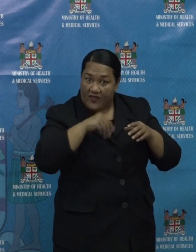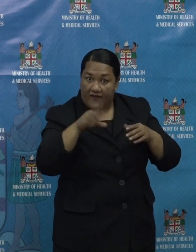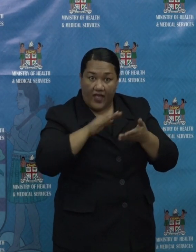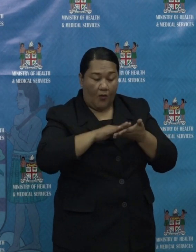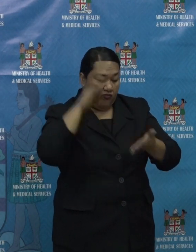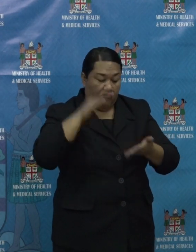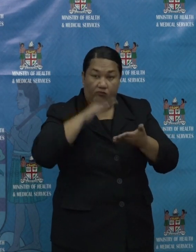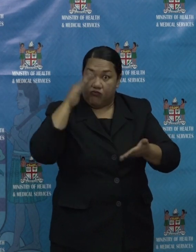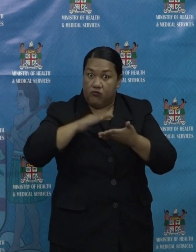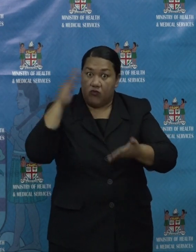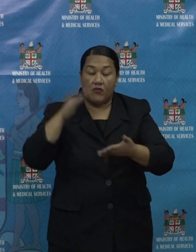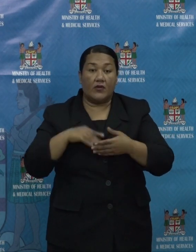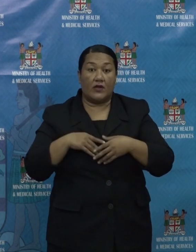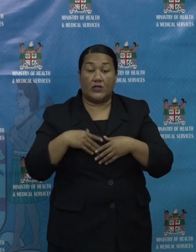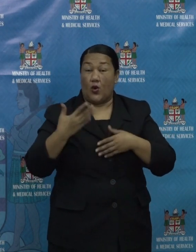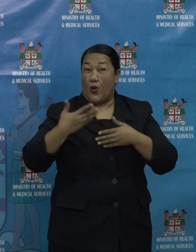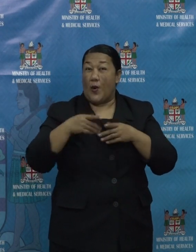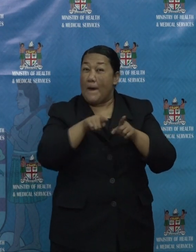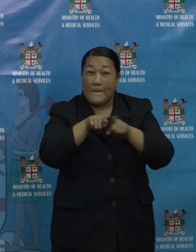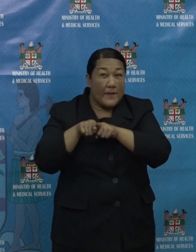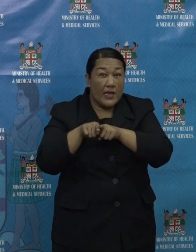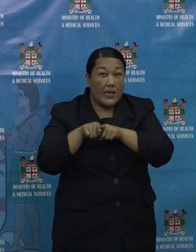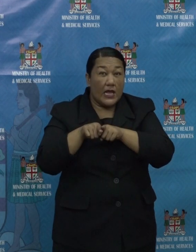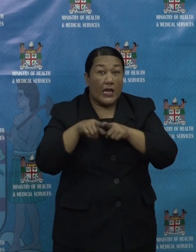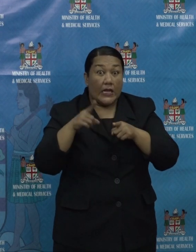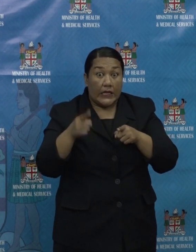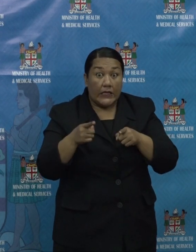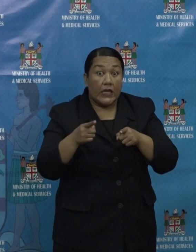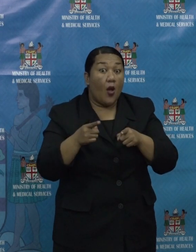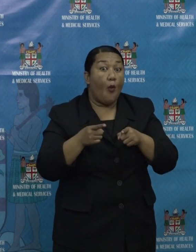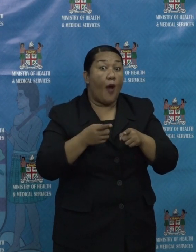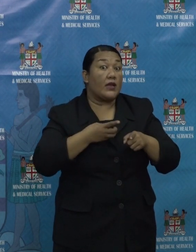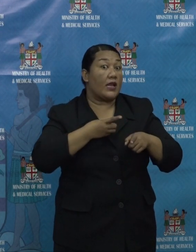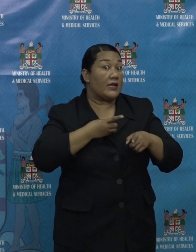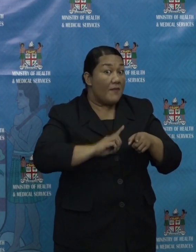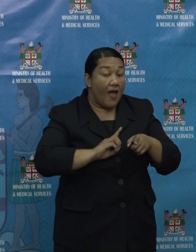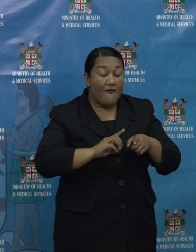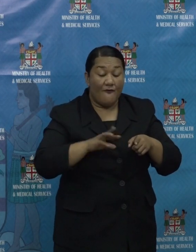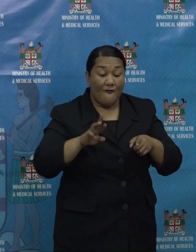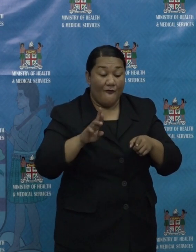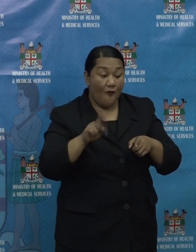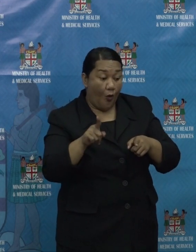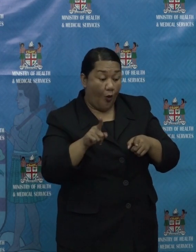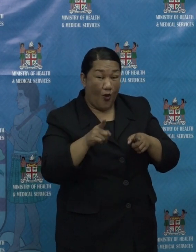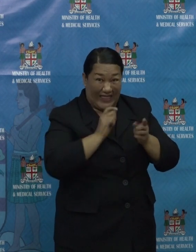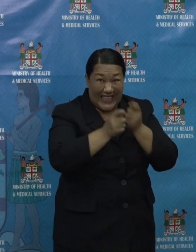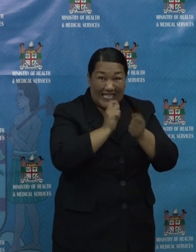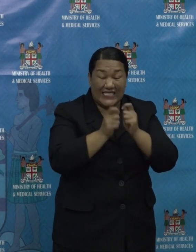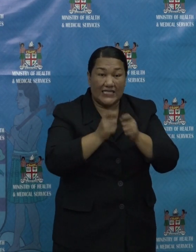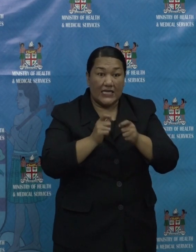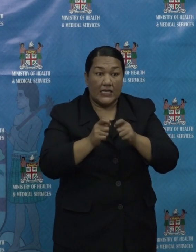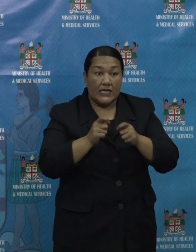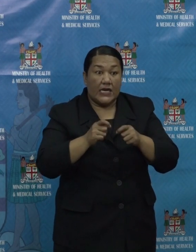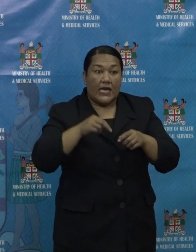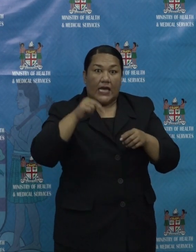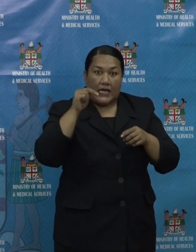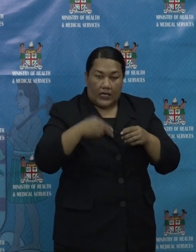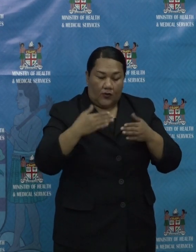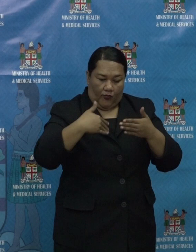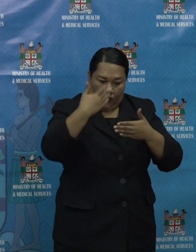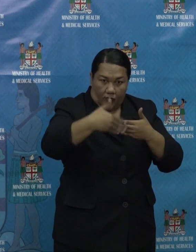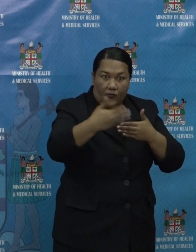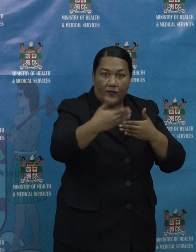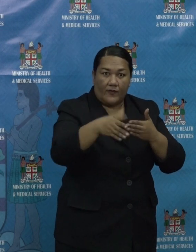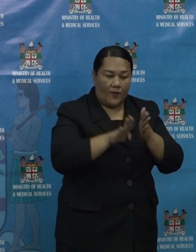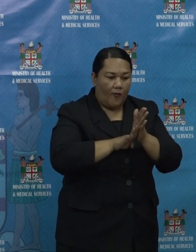in the last 2 weeks, this means that the demand for testing has also increased. This affects the turnaround time of